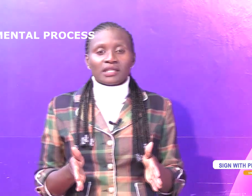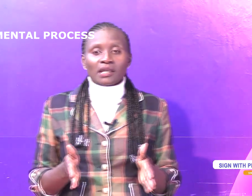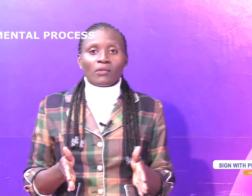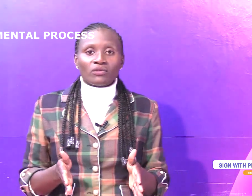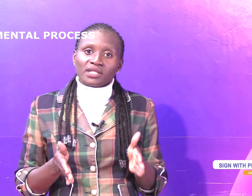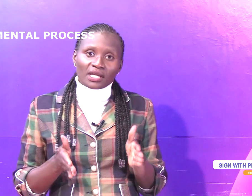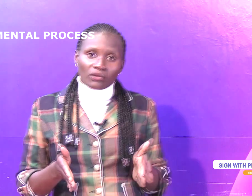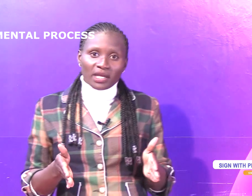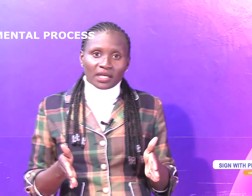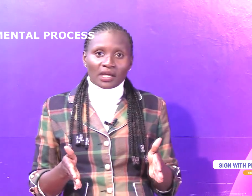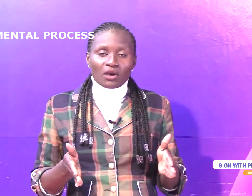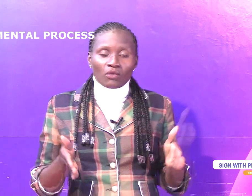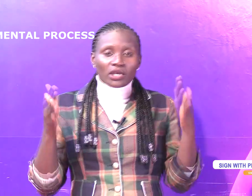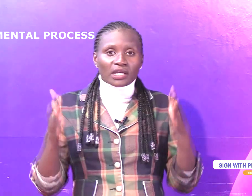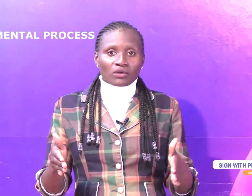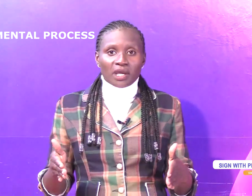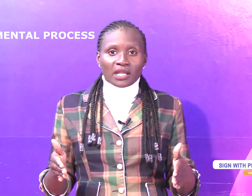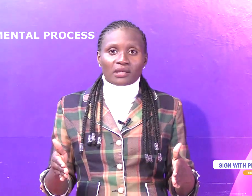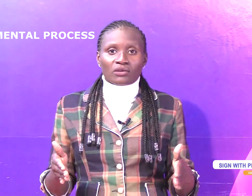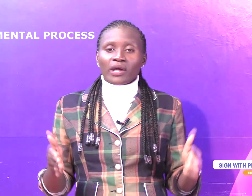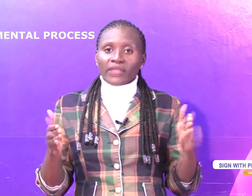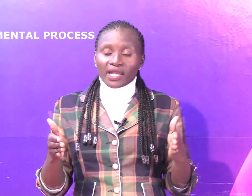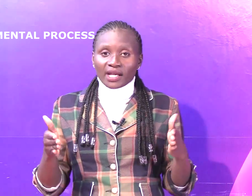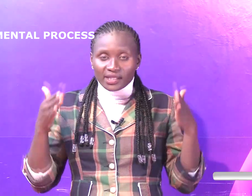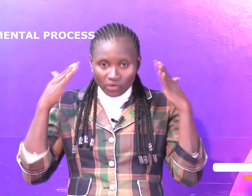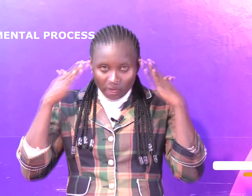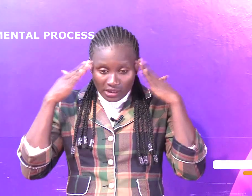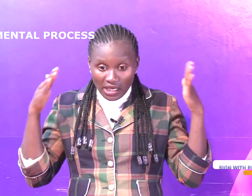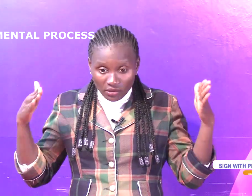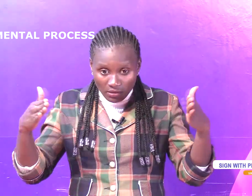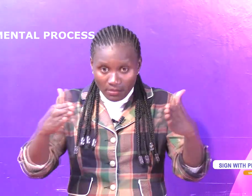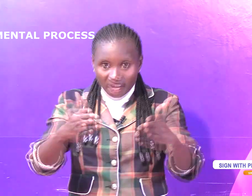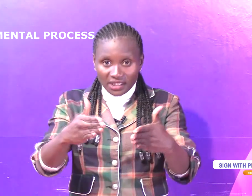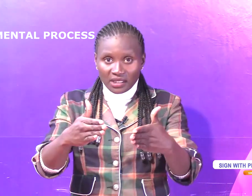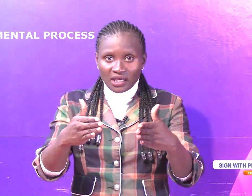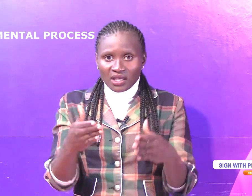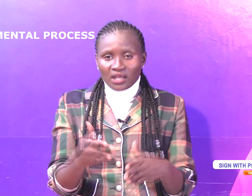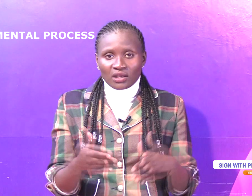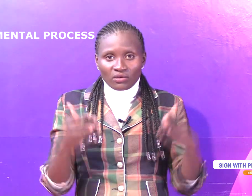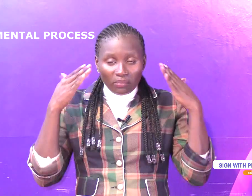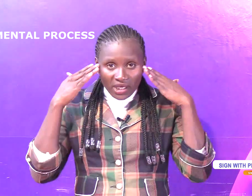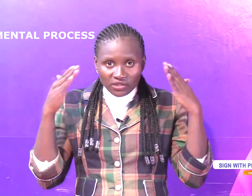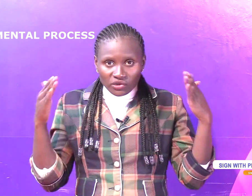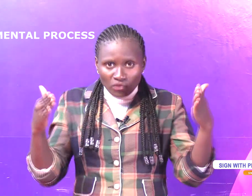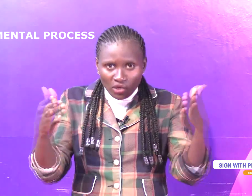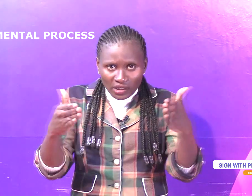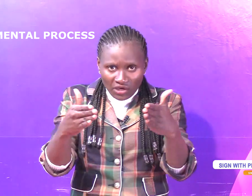is narrow-minded. When you are narrow-minded, you are thinking less. So narrow-minded, your brain is so small. Narrow-minded,